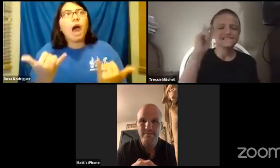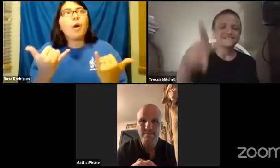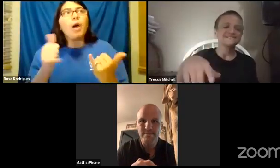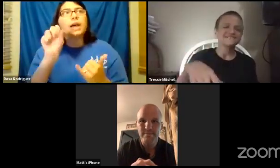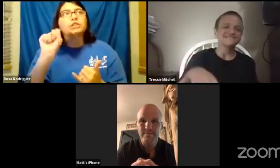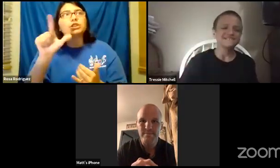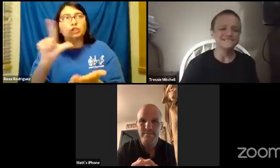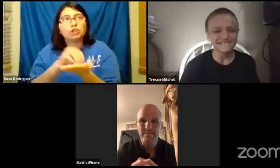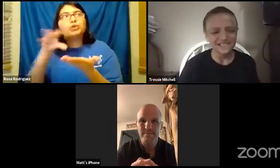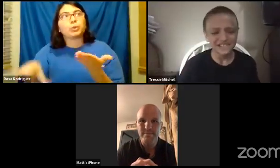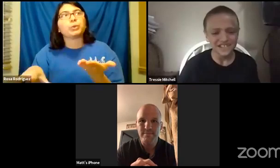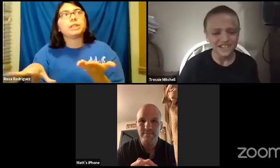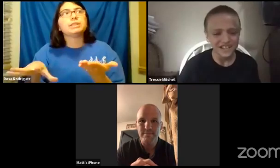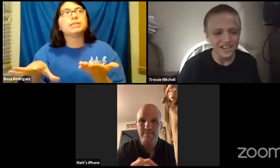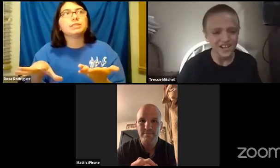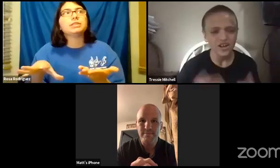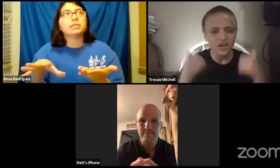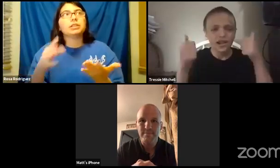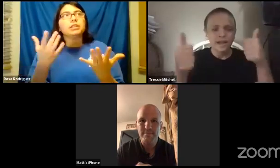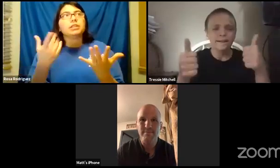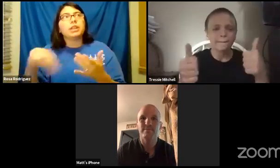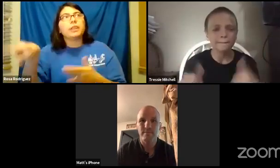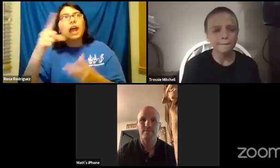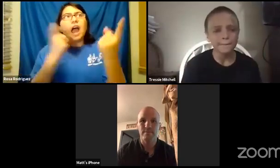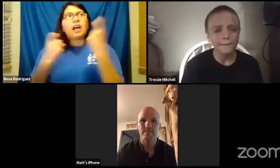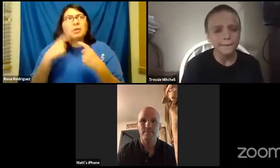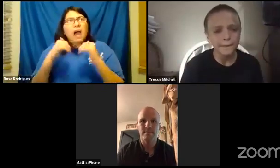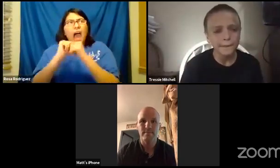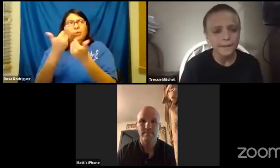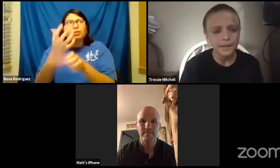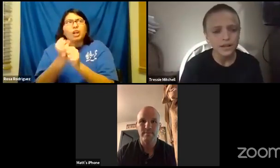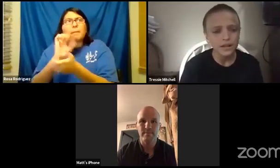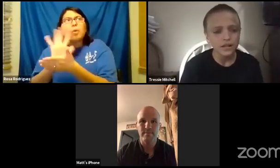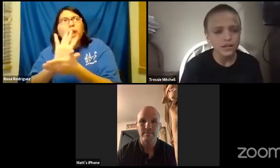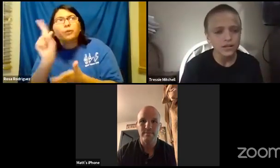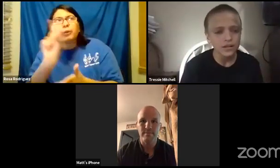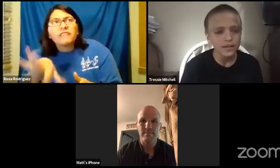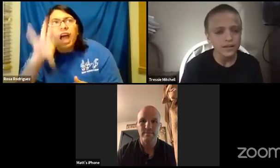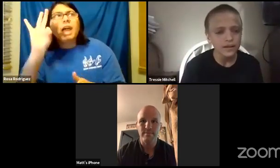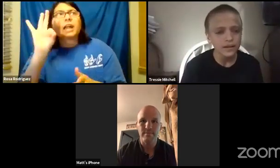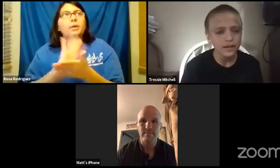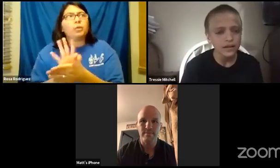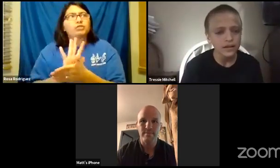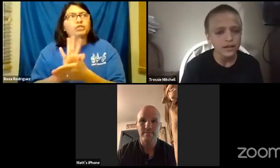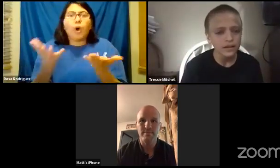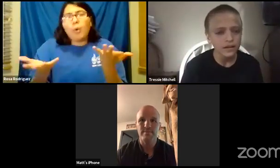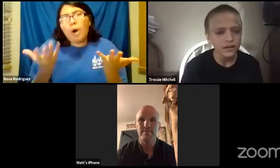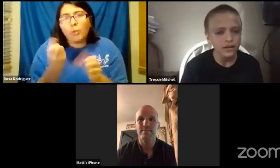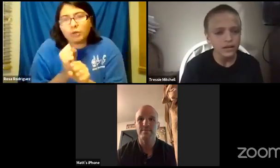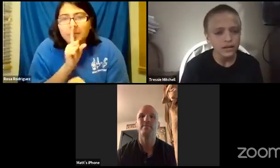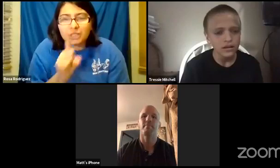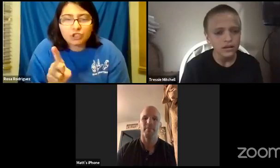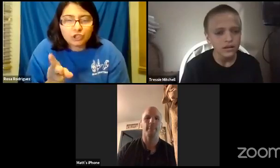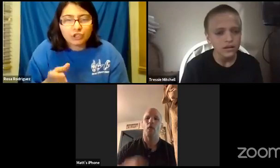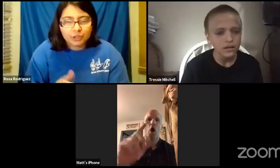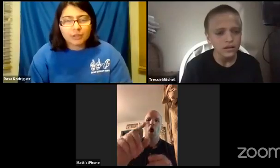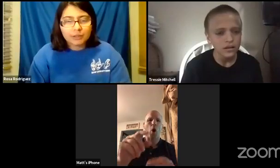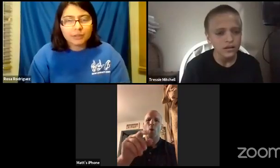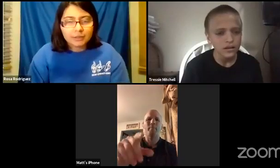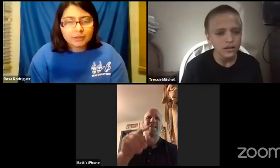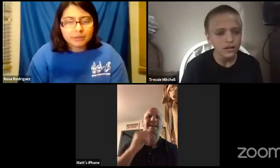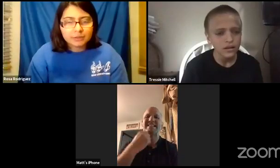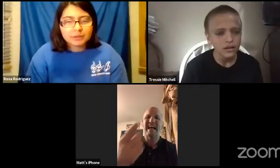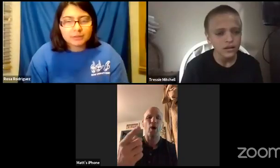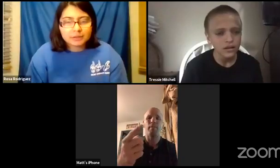yes. Any students, ASL students that are watching right now, they're actually asking through this Facebook Live